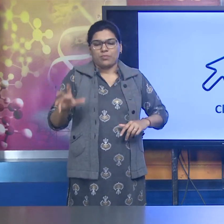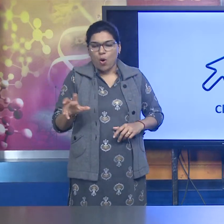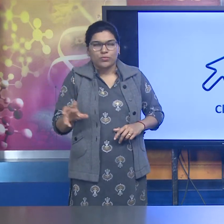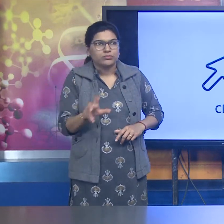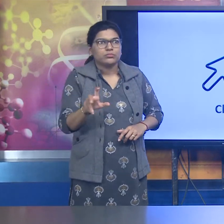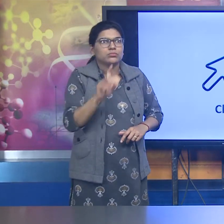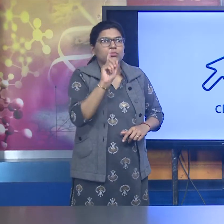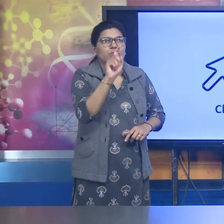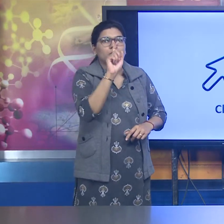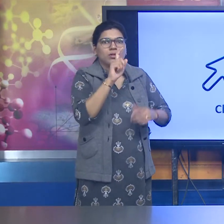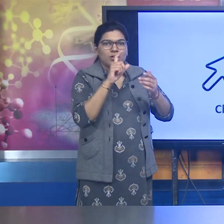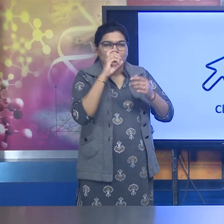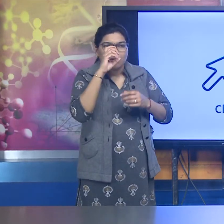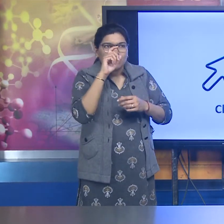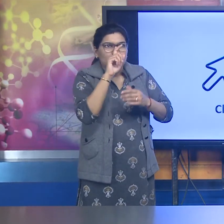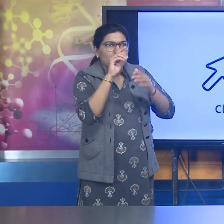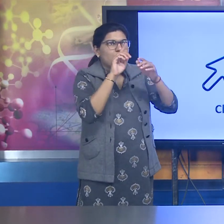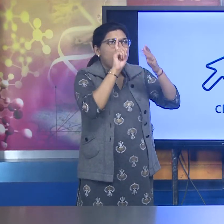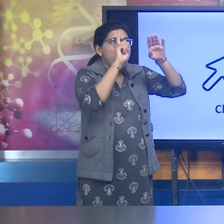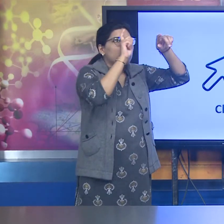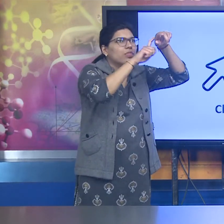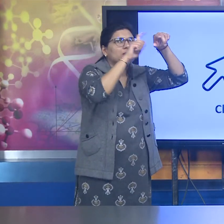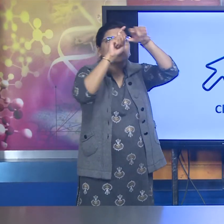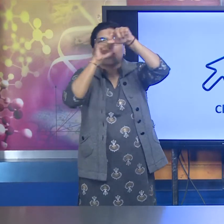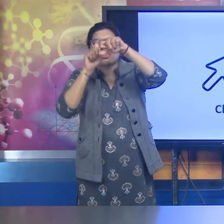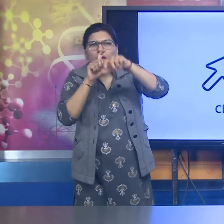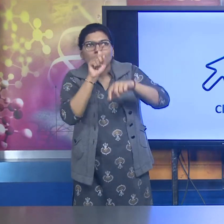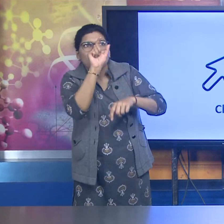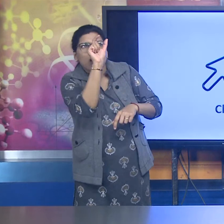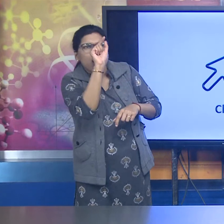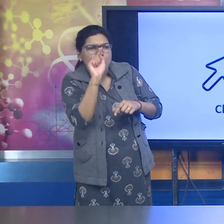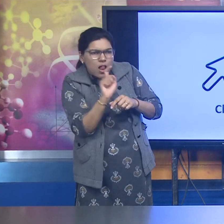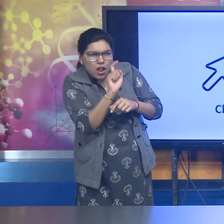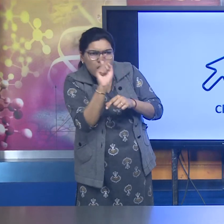Click. Whenever you work with the mouse